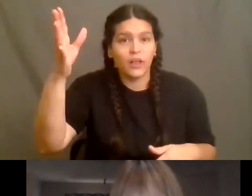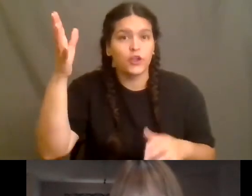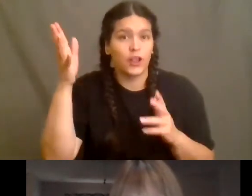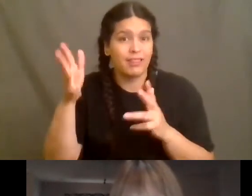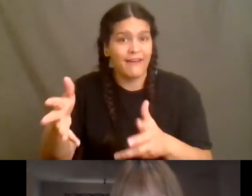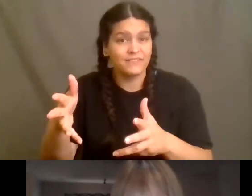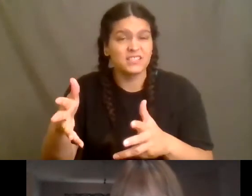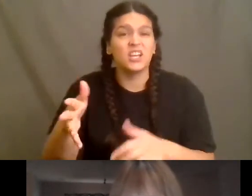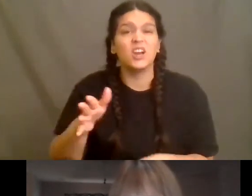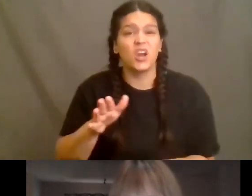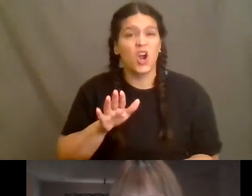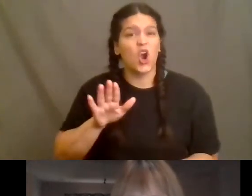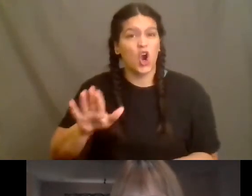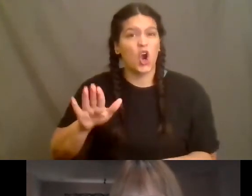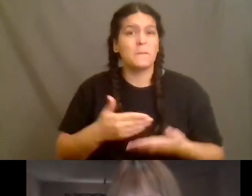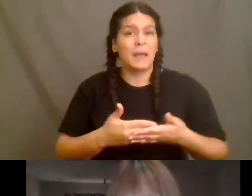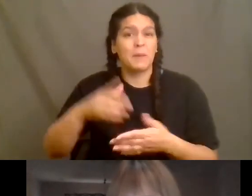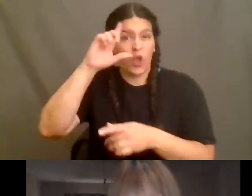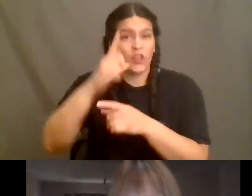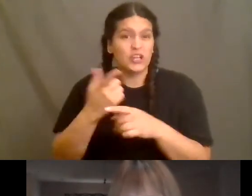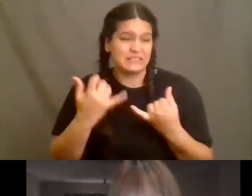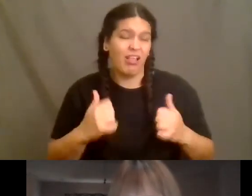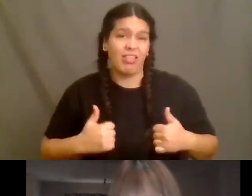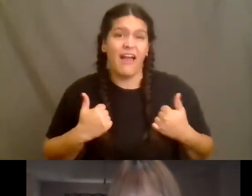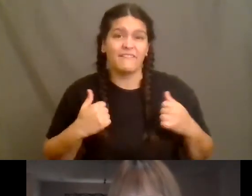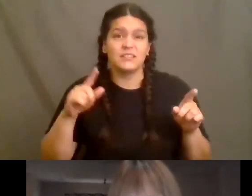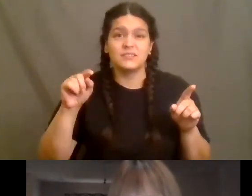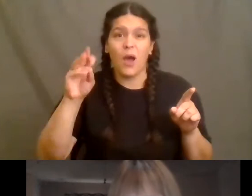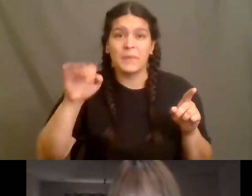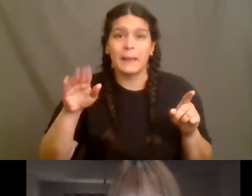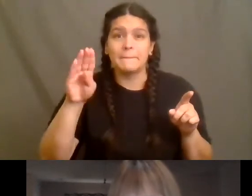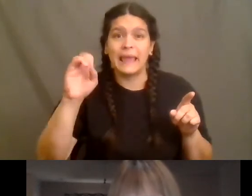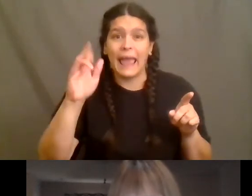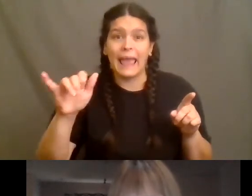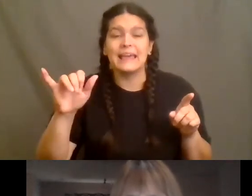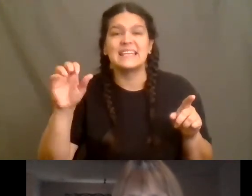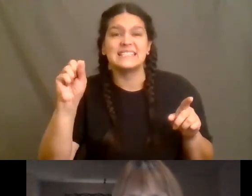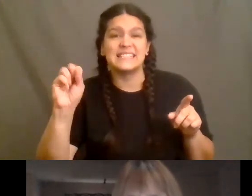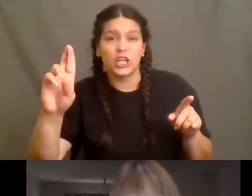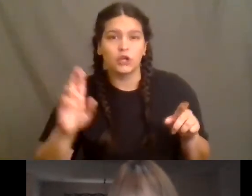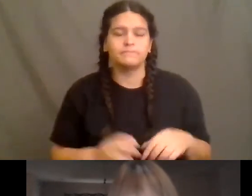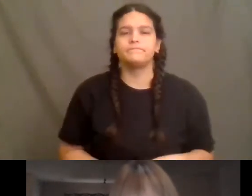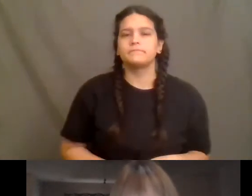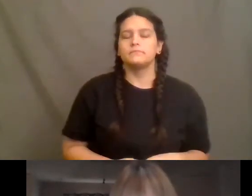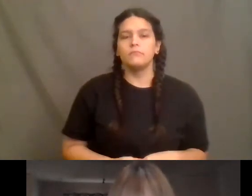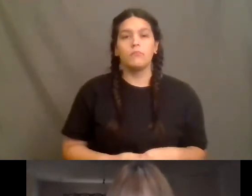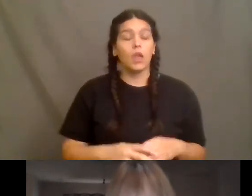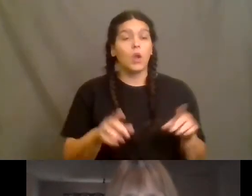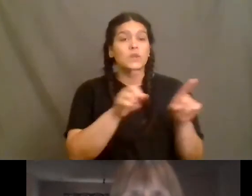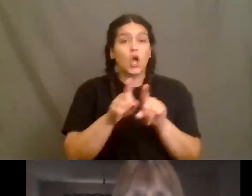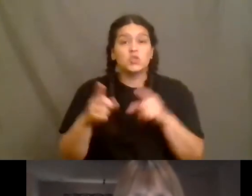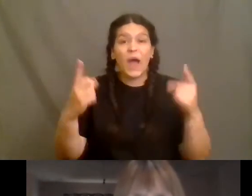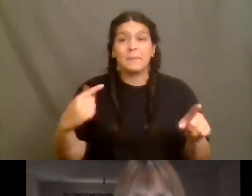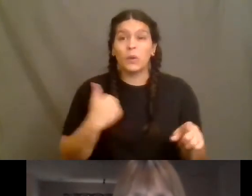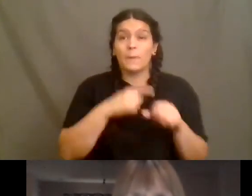And otherwise, got some beautiful ancestors up there. So what's also happening, which we're very blessed about, which we're